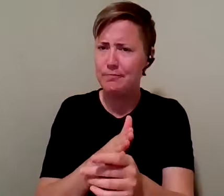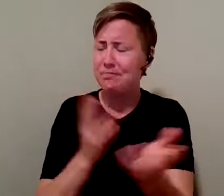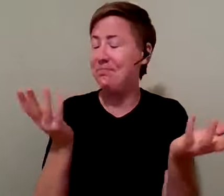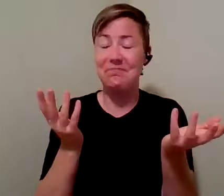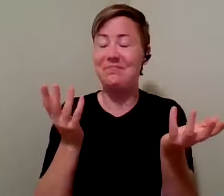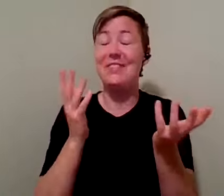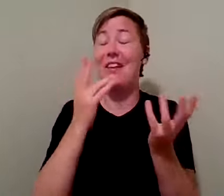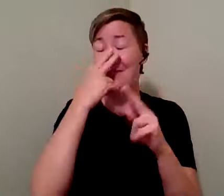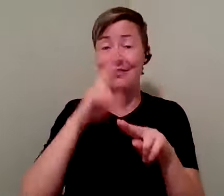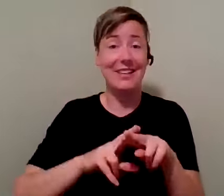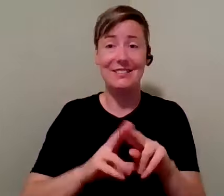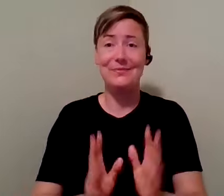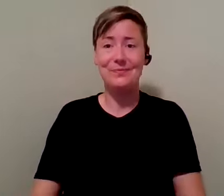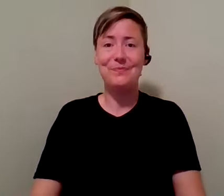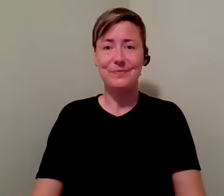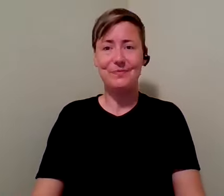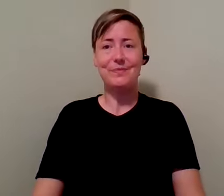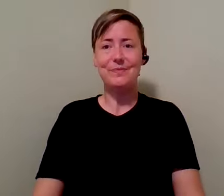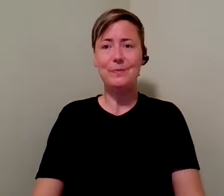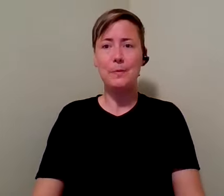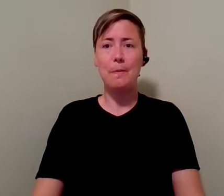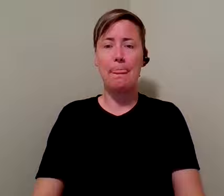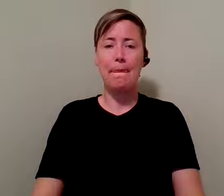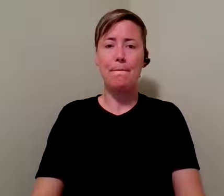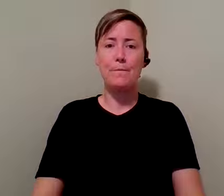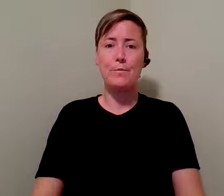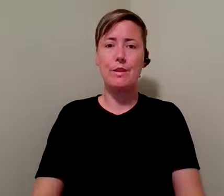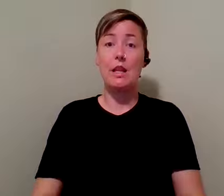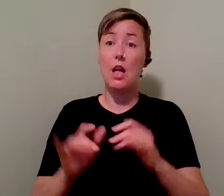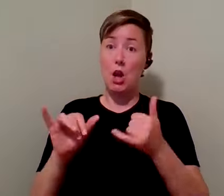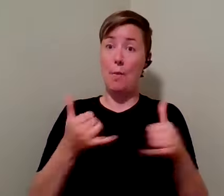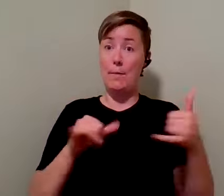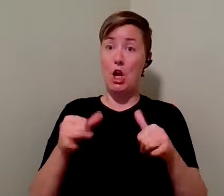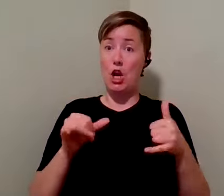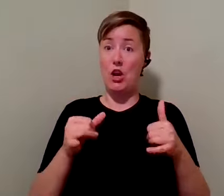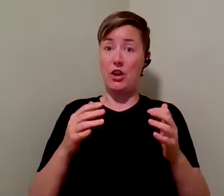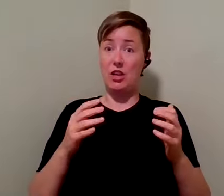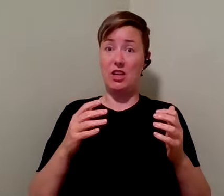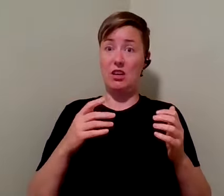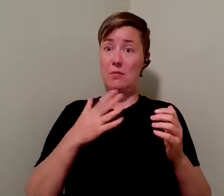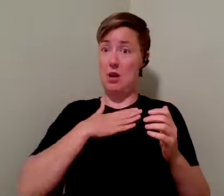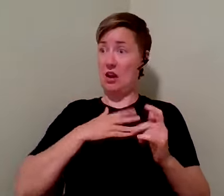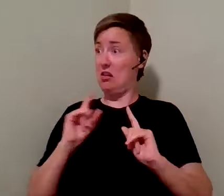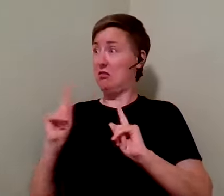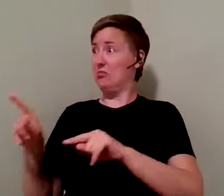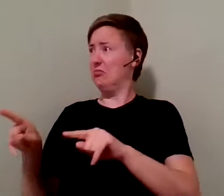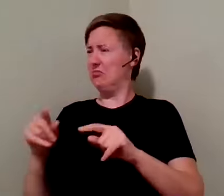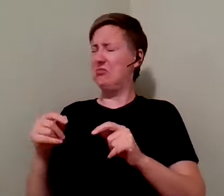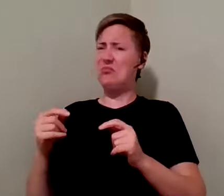riot. Now these parties did not resemble the kind of parties I went to. I mean, people had a couple of drinks, they sang,